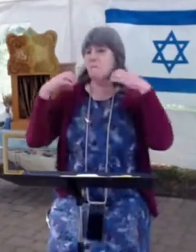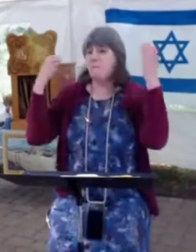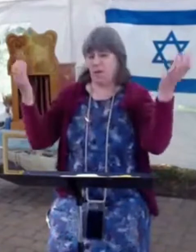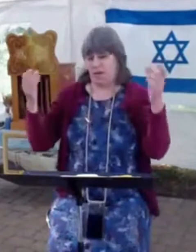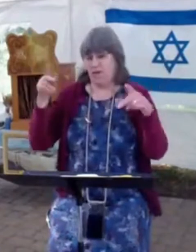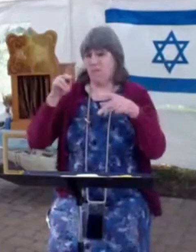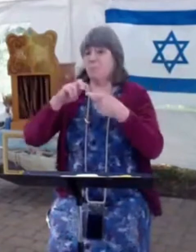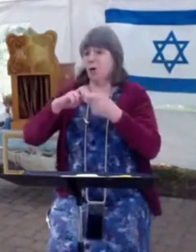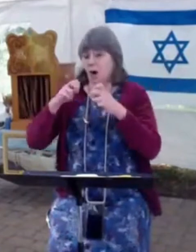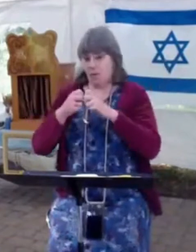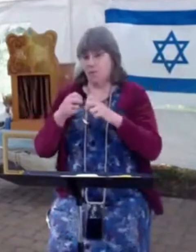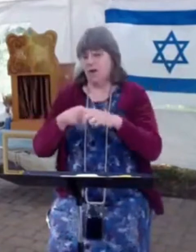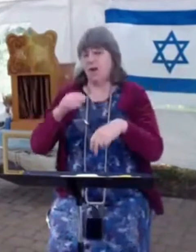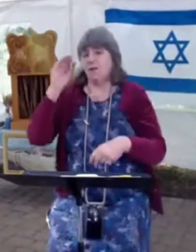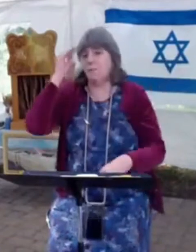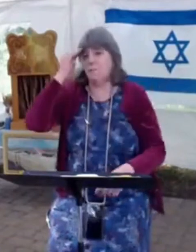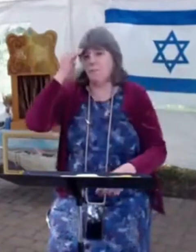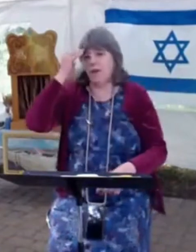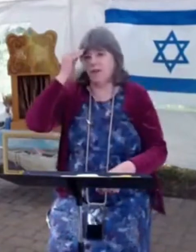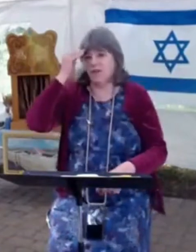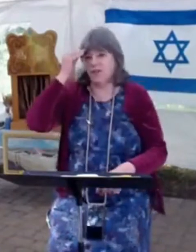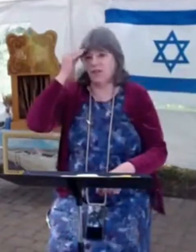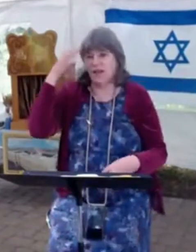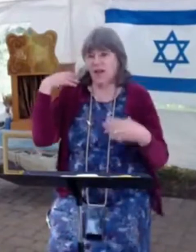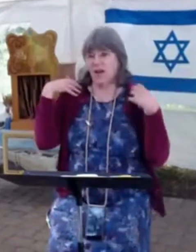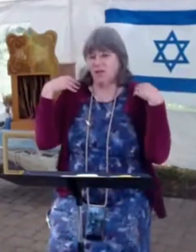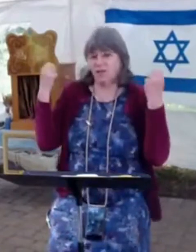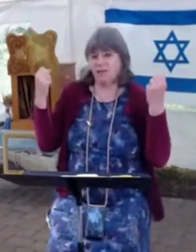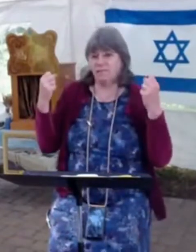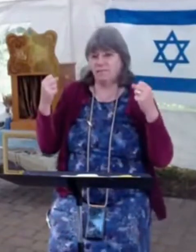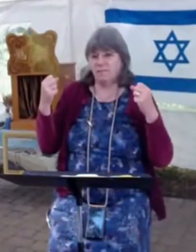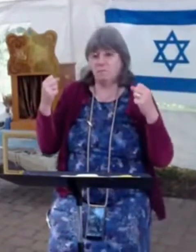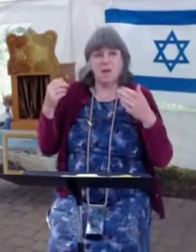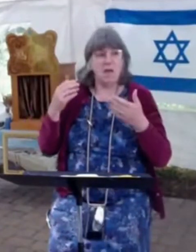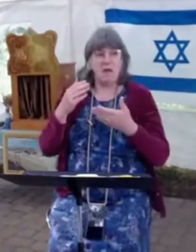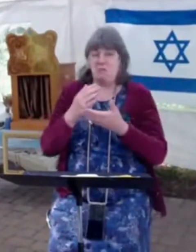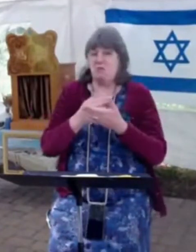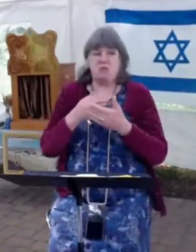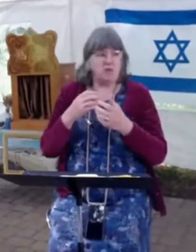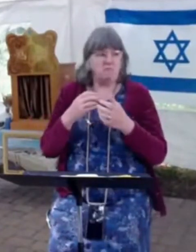mental health. People can't find peace, even religious people.